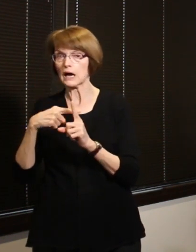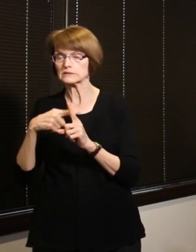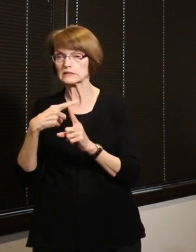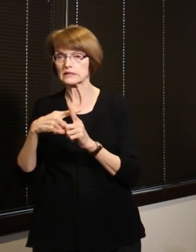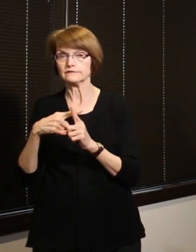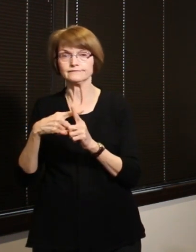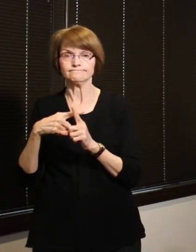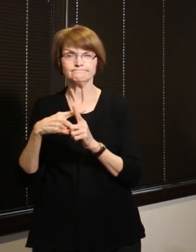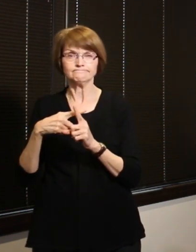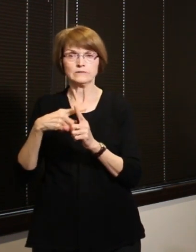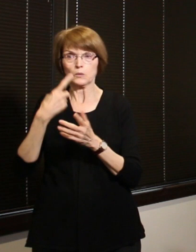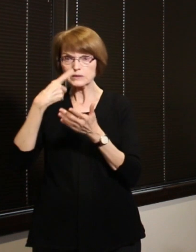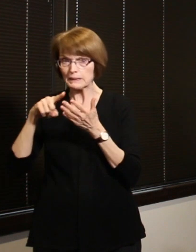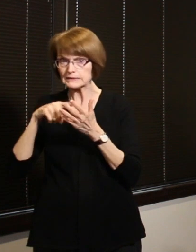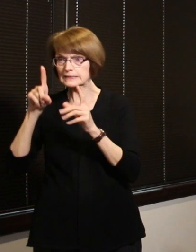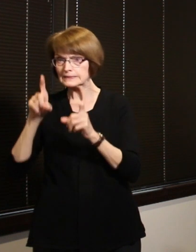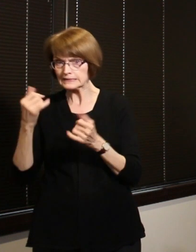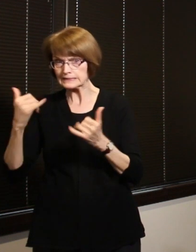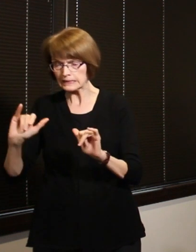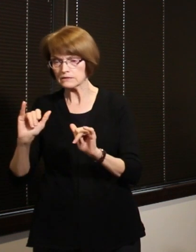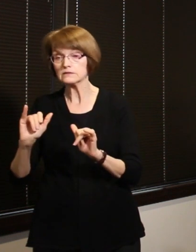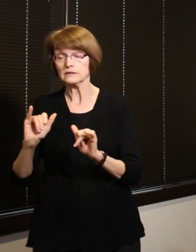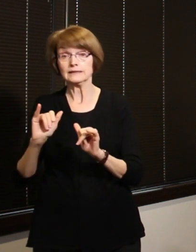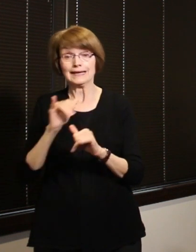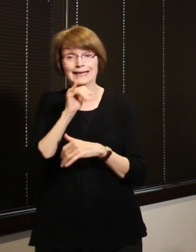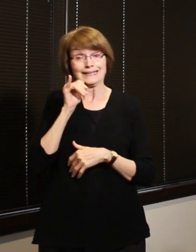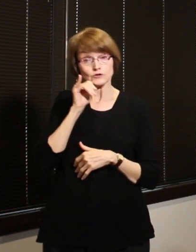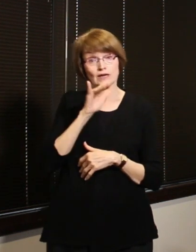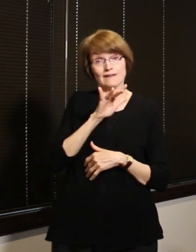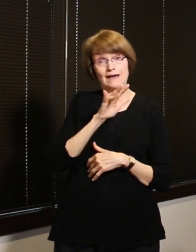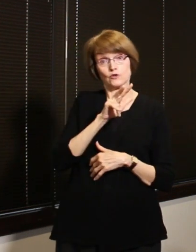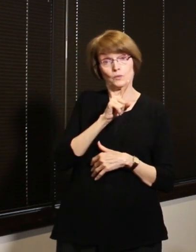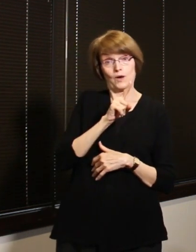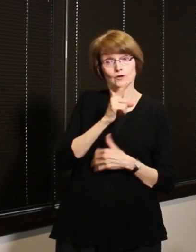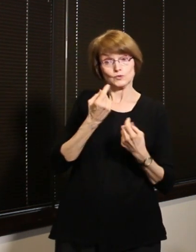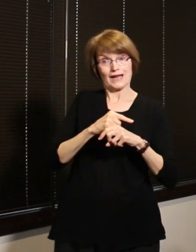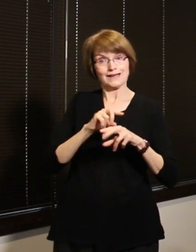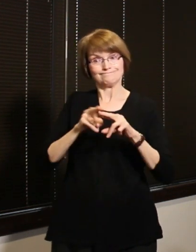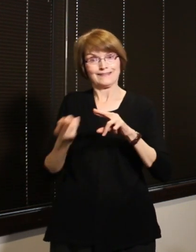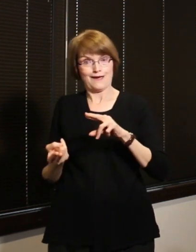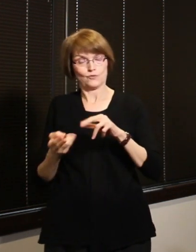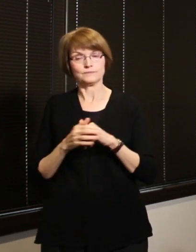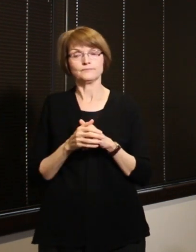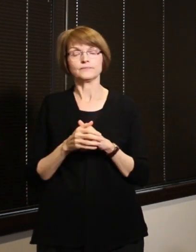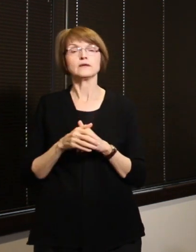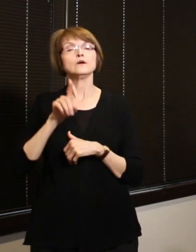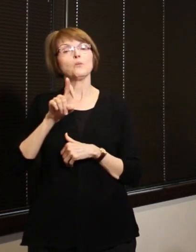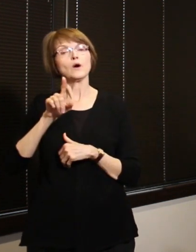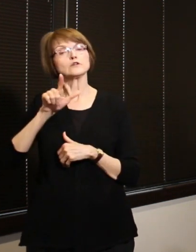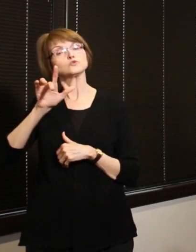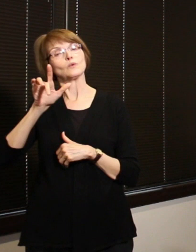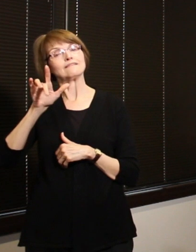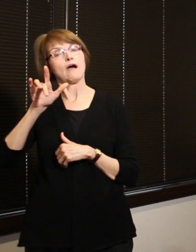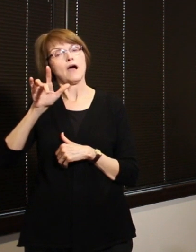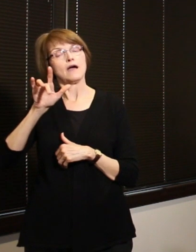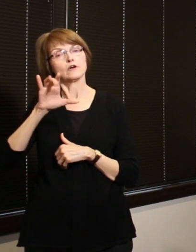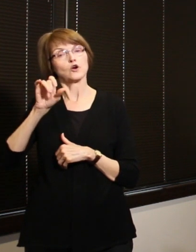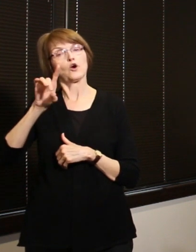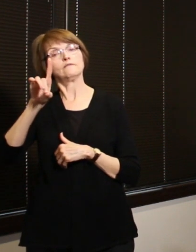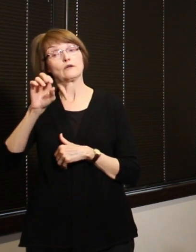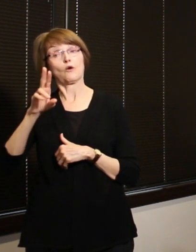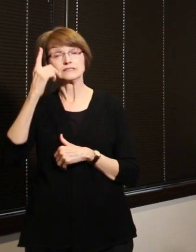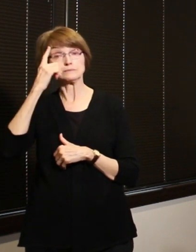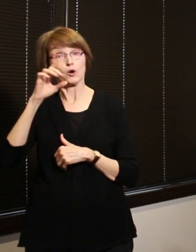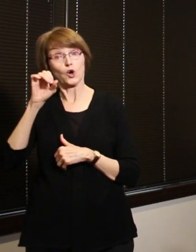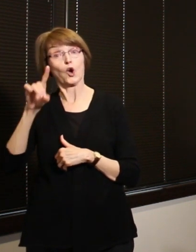under investigation. And that's down from 531 yesterday. And we have 125 COVID or